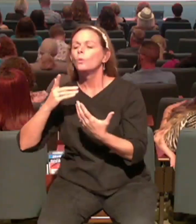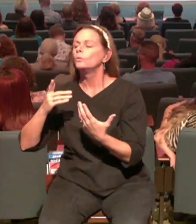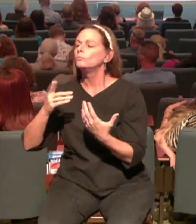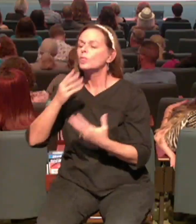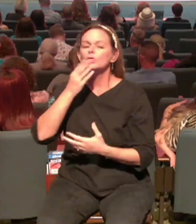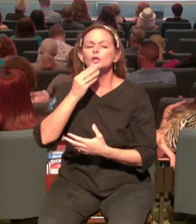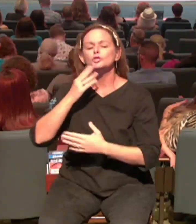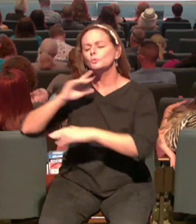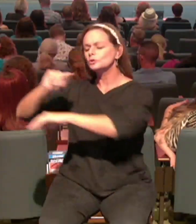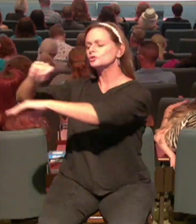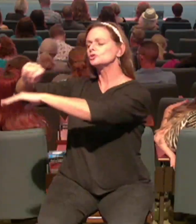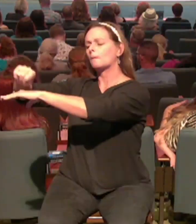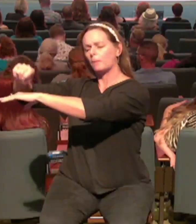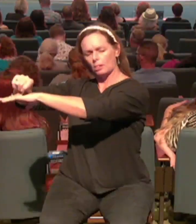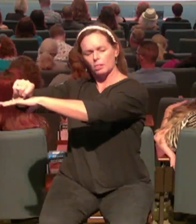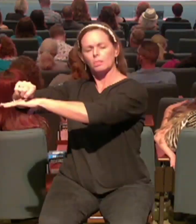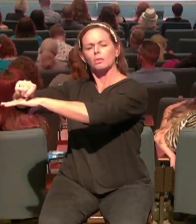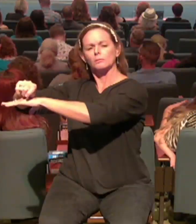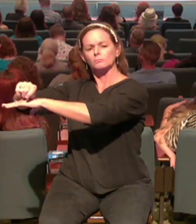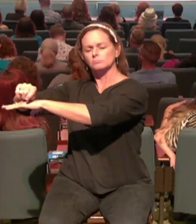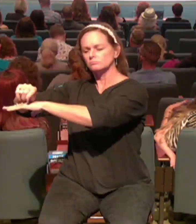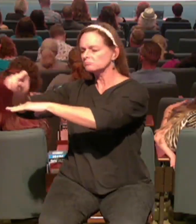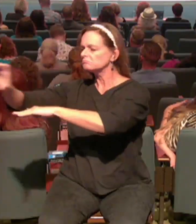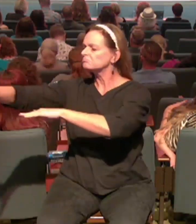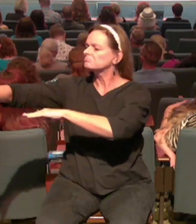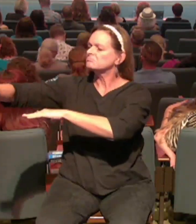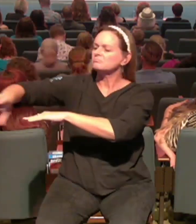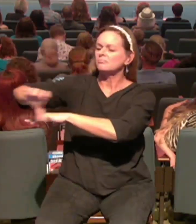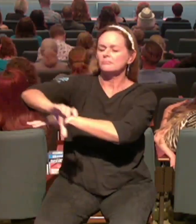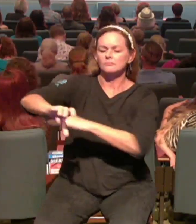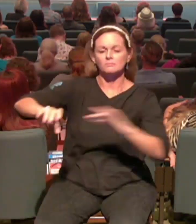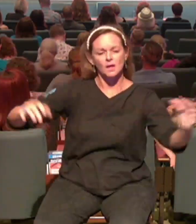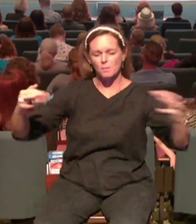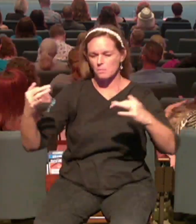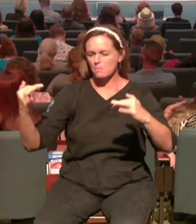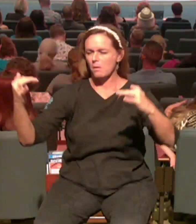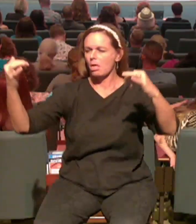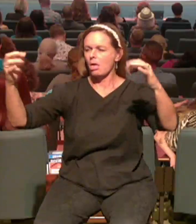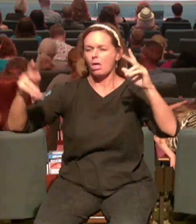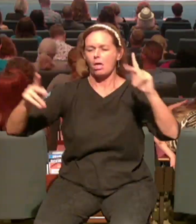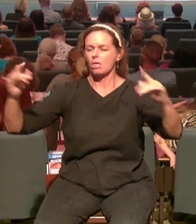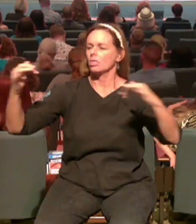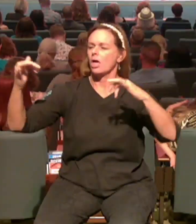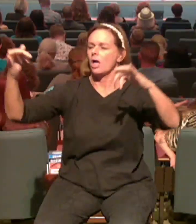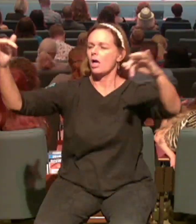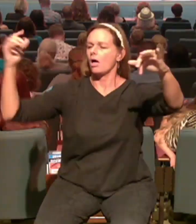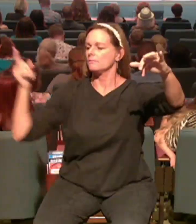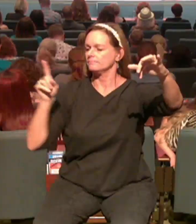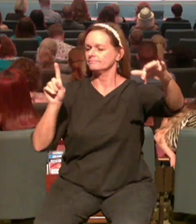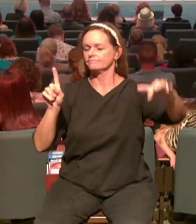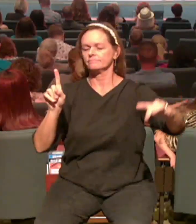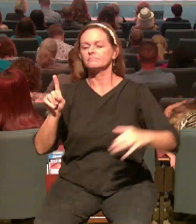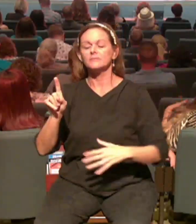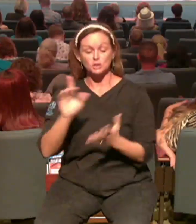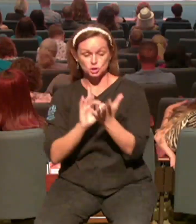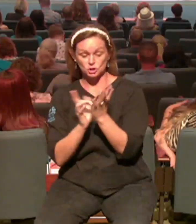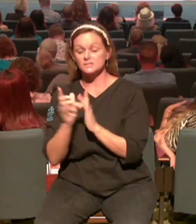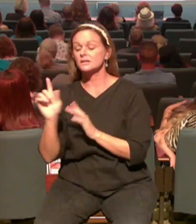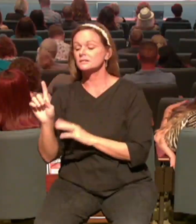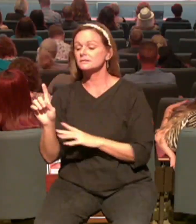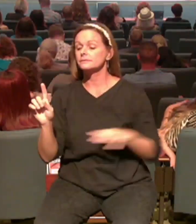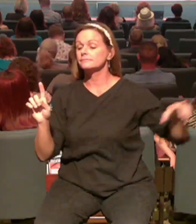has gathered around, and it says he is teaching the people once again. And while Jesus is teaching, there's a group of Pharisees